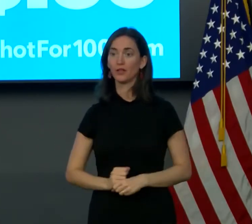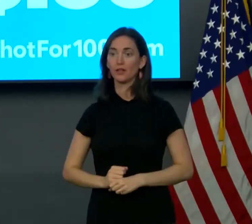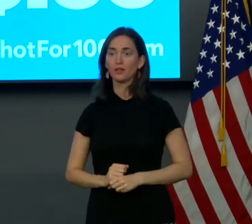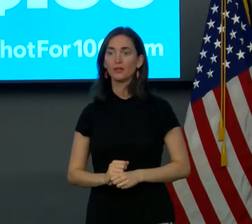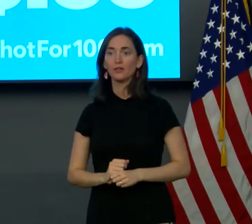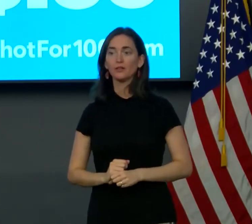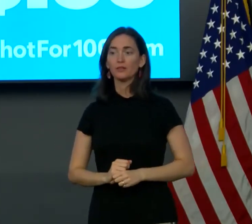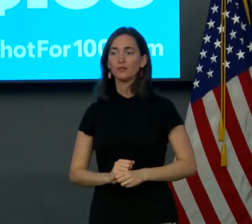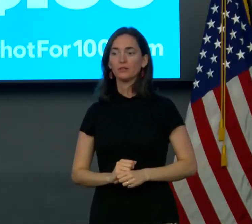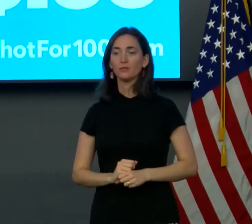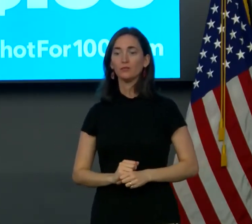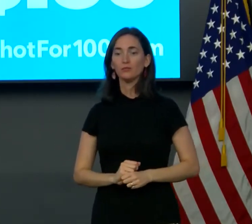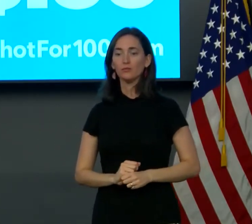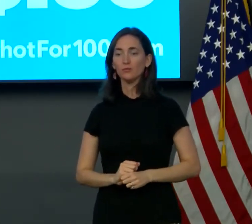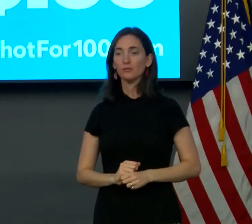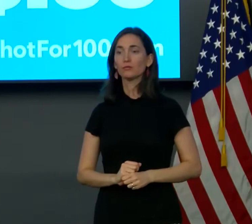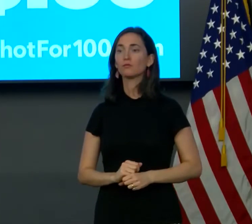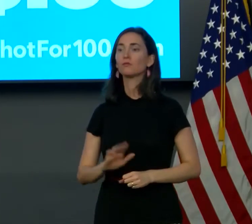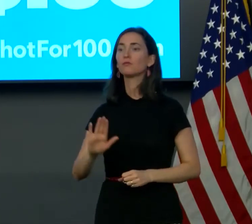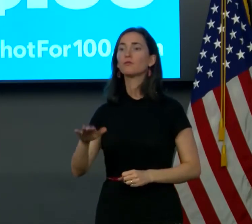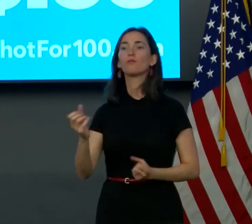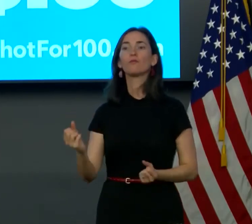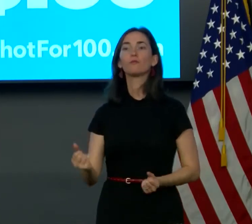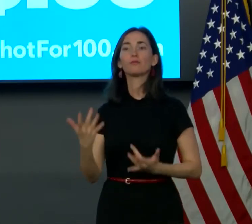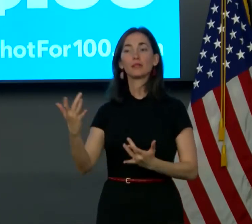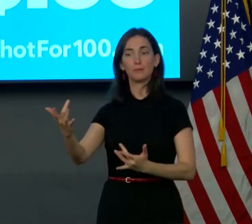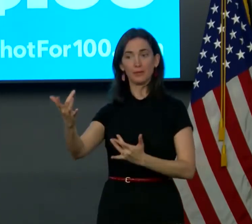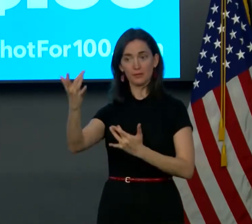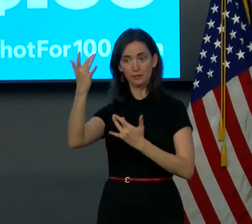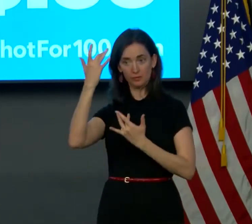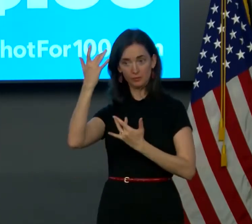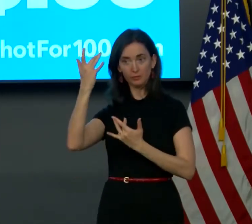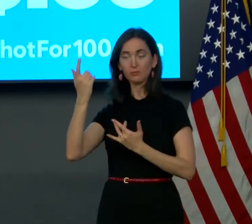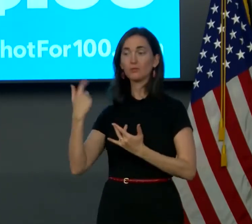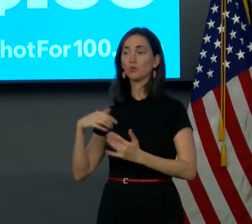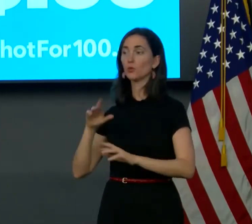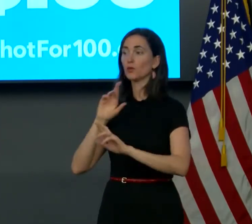And in addition to the total number of cases that we're reporting through